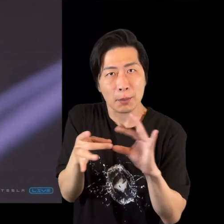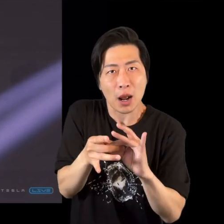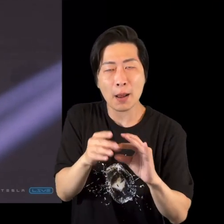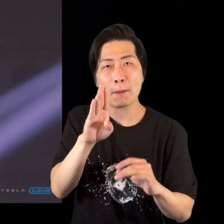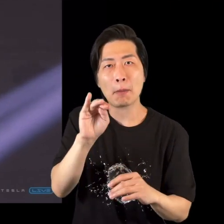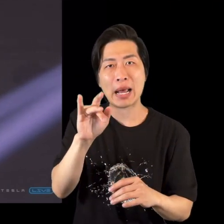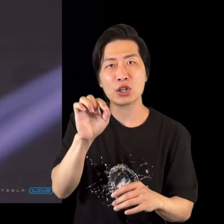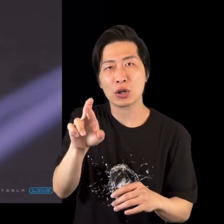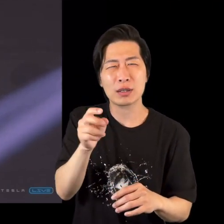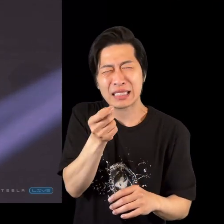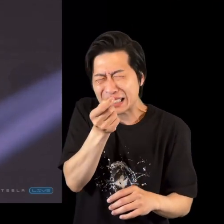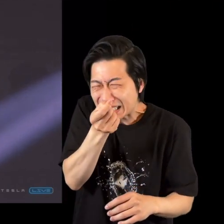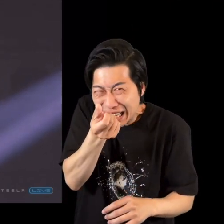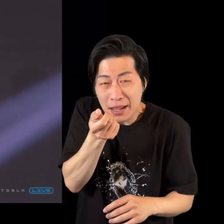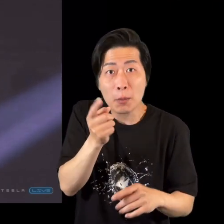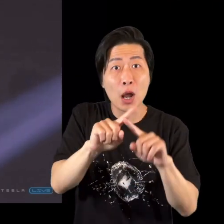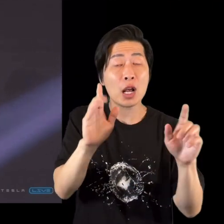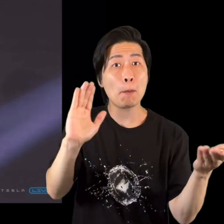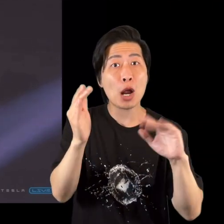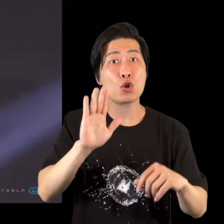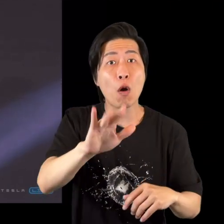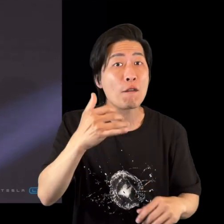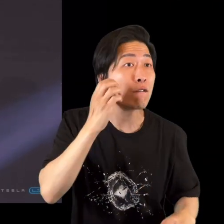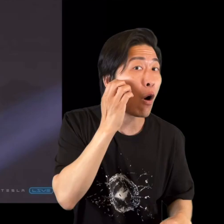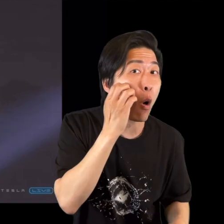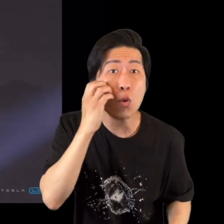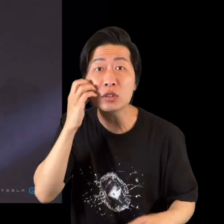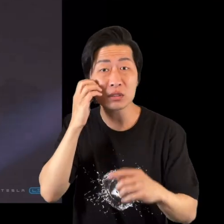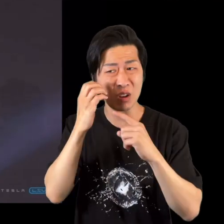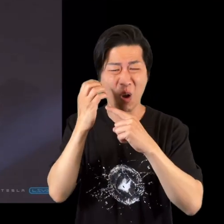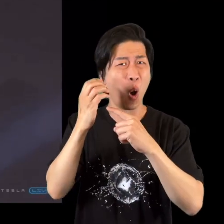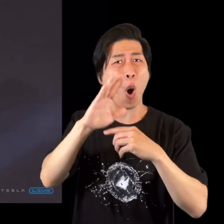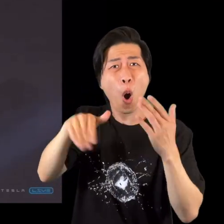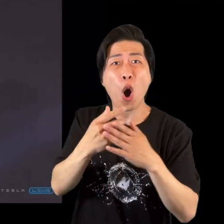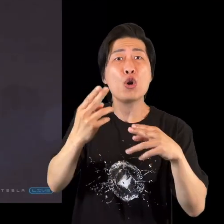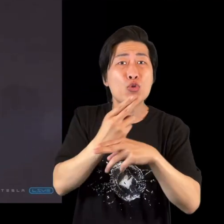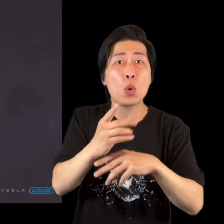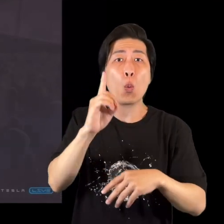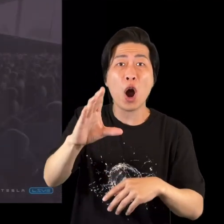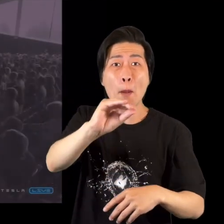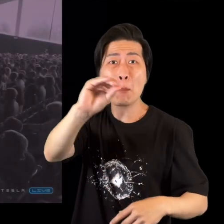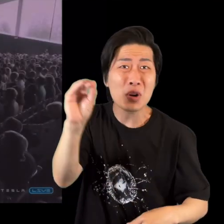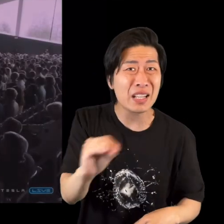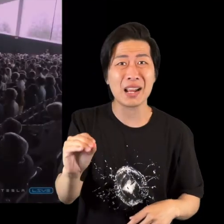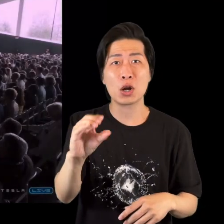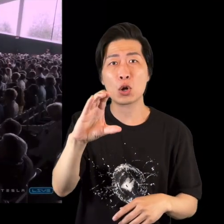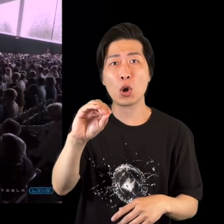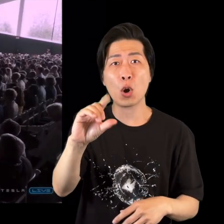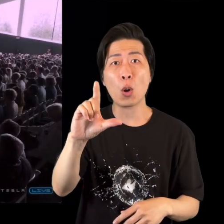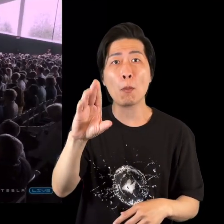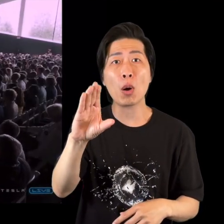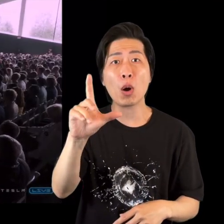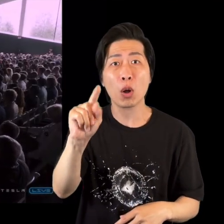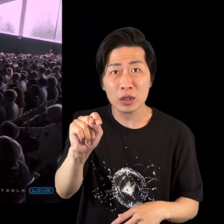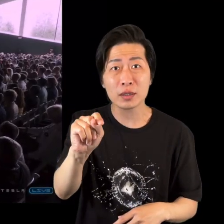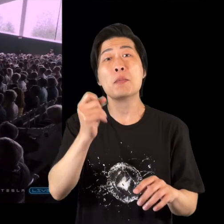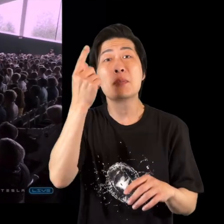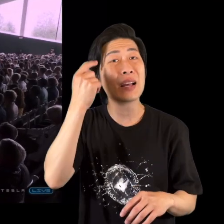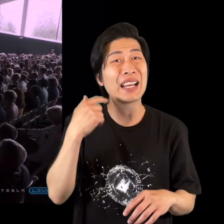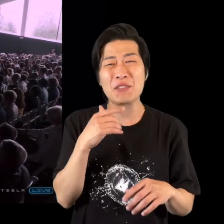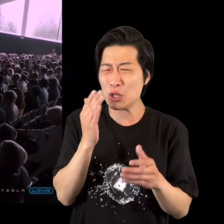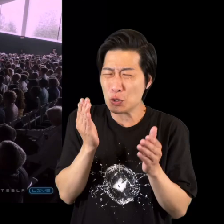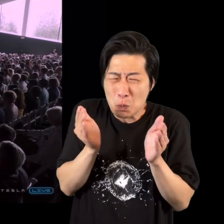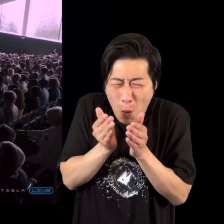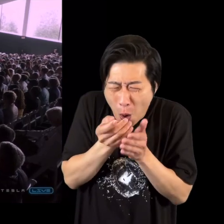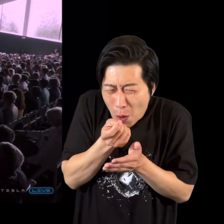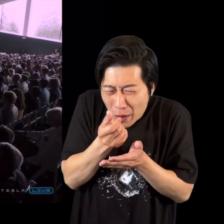only a tiny amount. In contrast, your phones all use 100% cobalt. But even for the small amount of